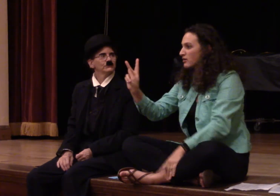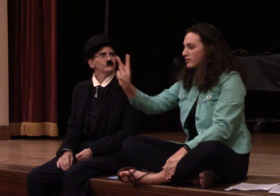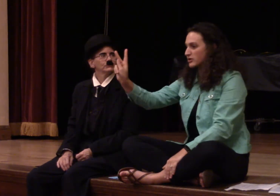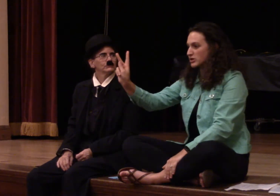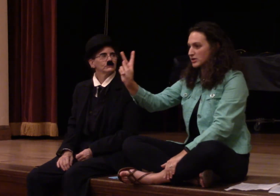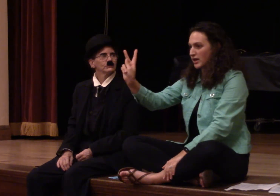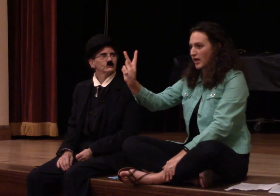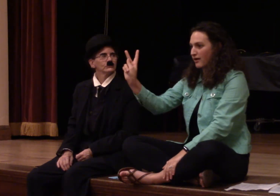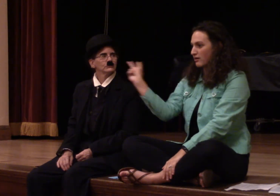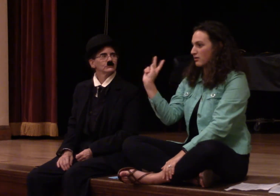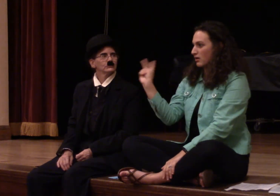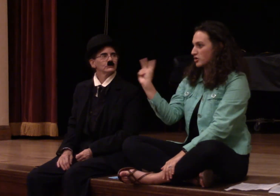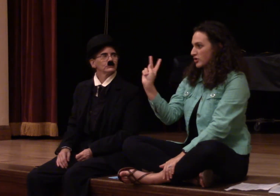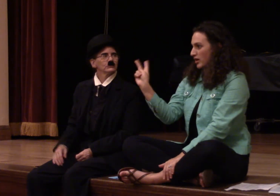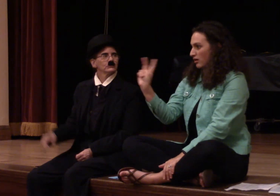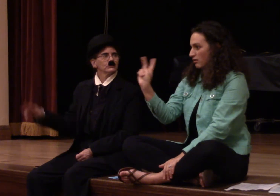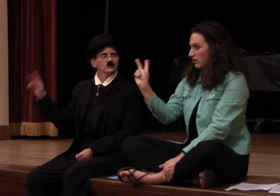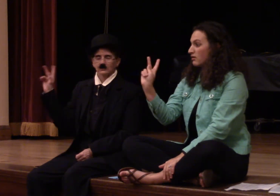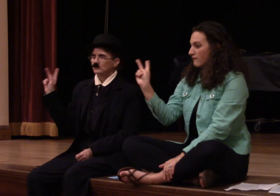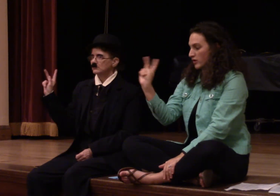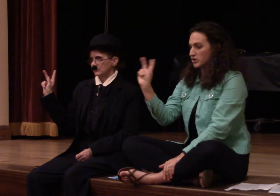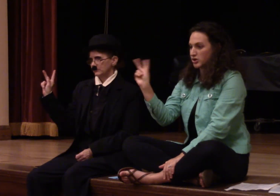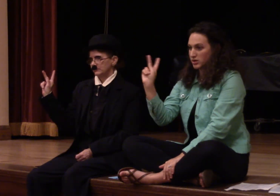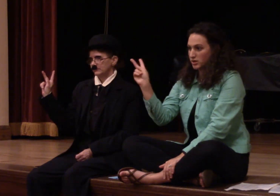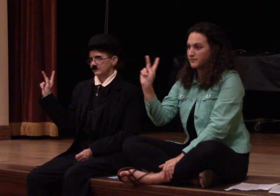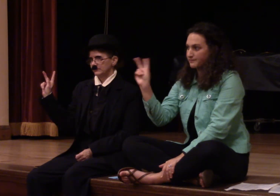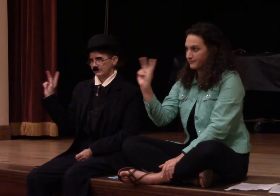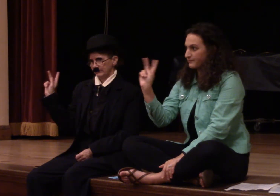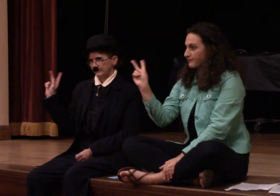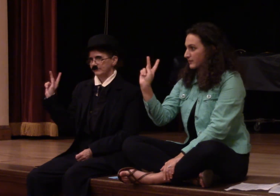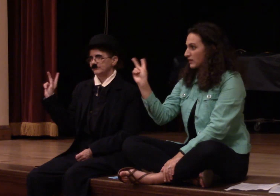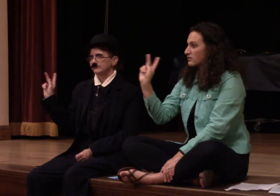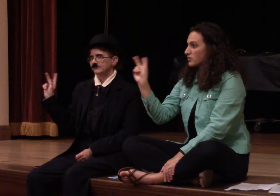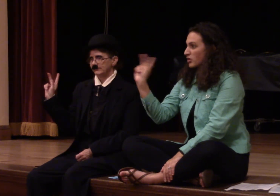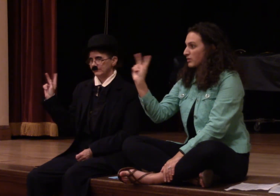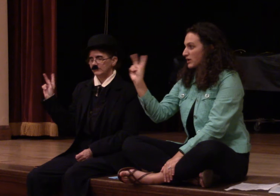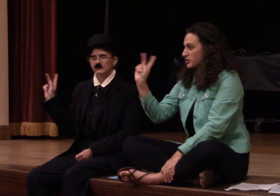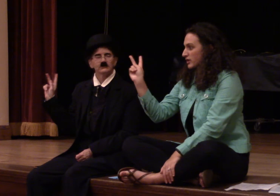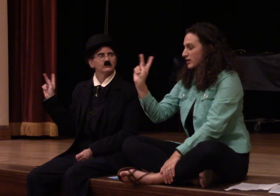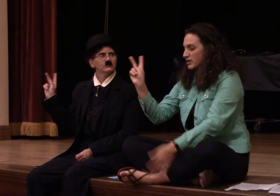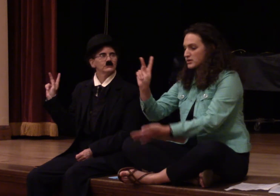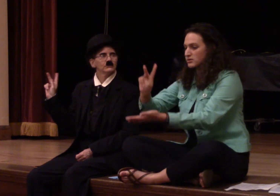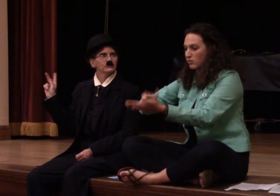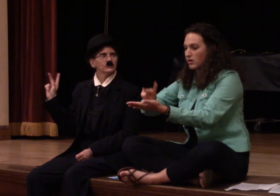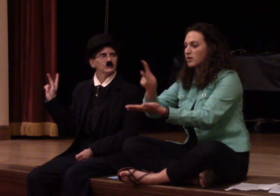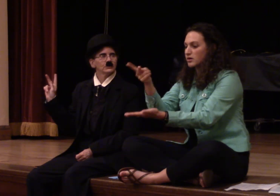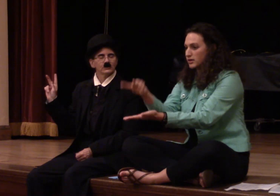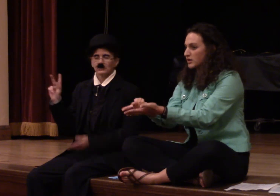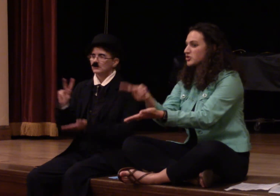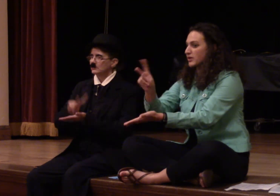with just a K, and you shake it for kitchen. So it can be kitchen like this, or kitchen like